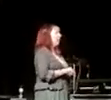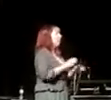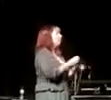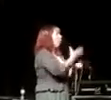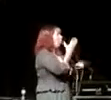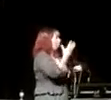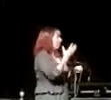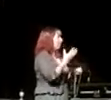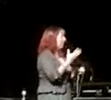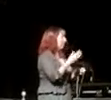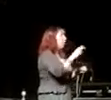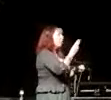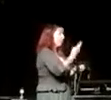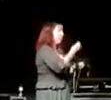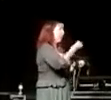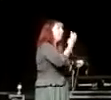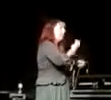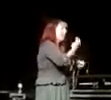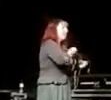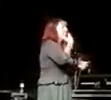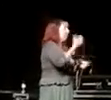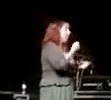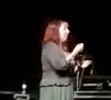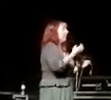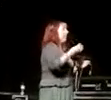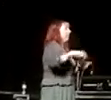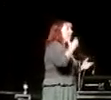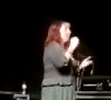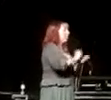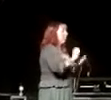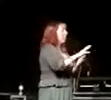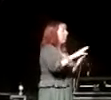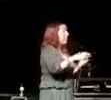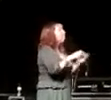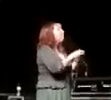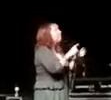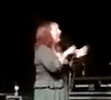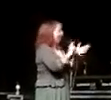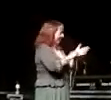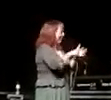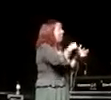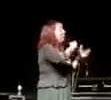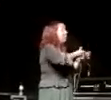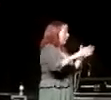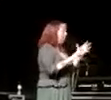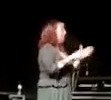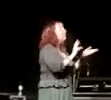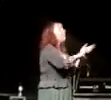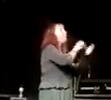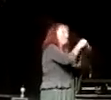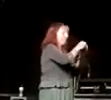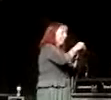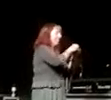And gold, and the 2014 Champion Mild of Britain, Banktop Dark Mild.